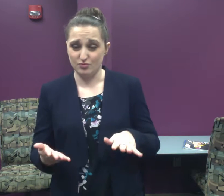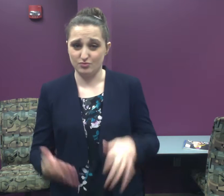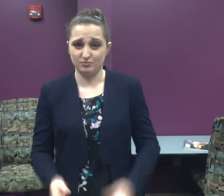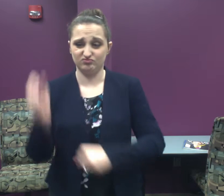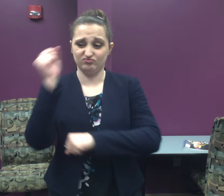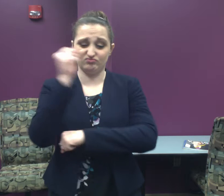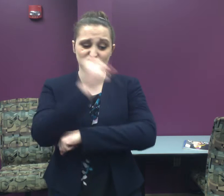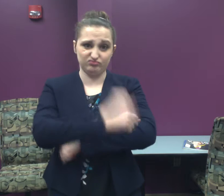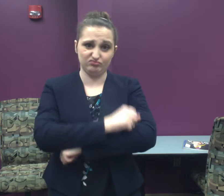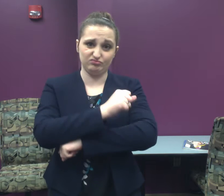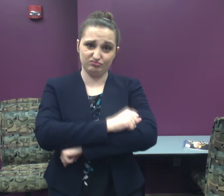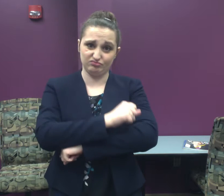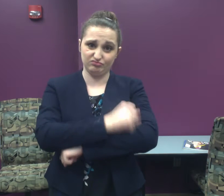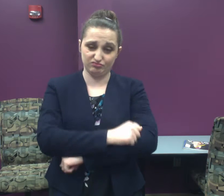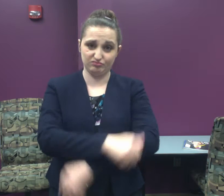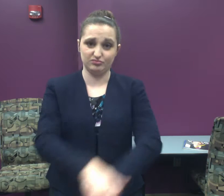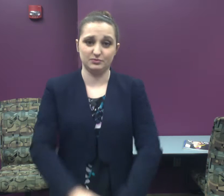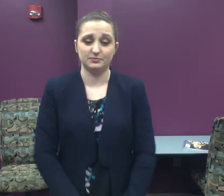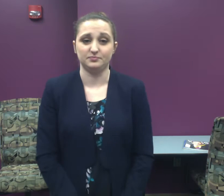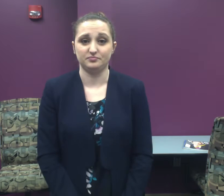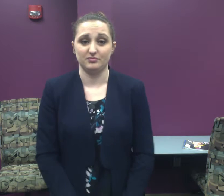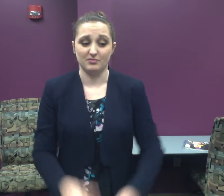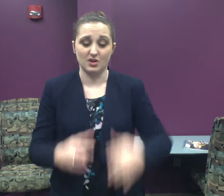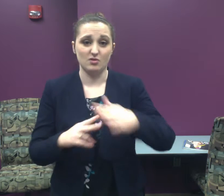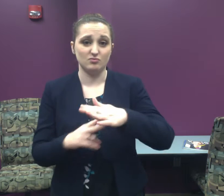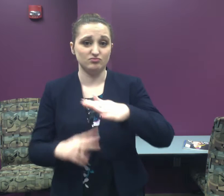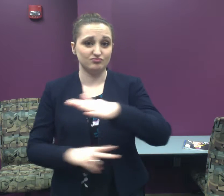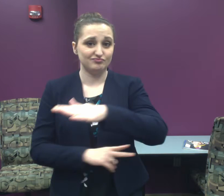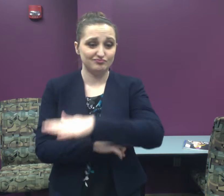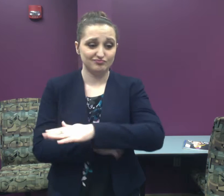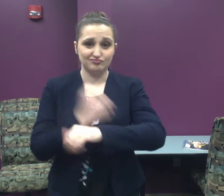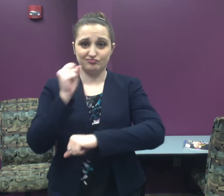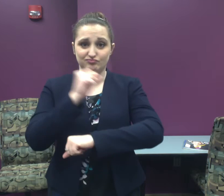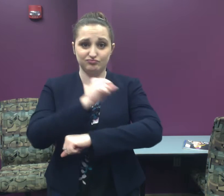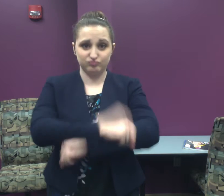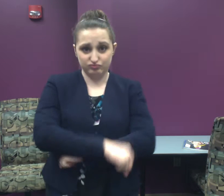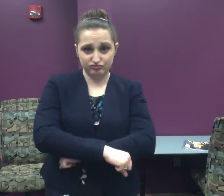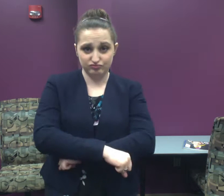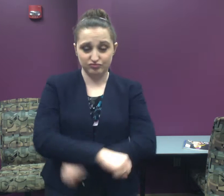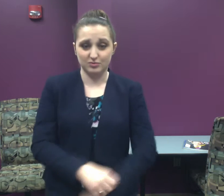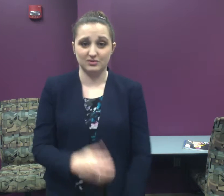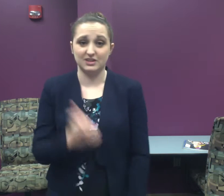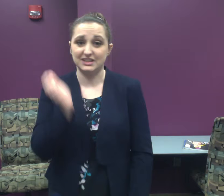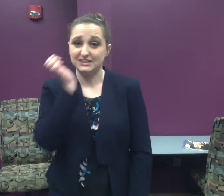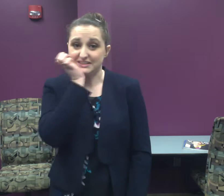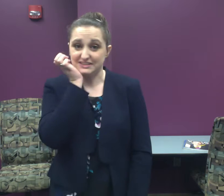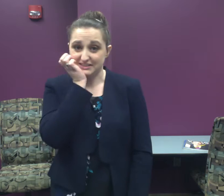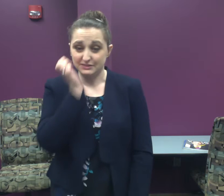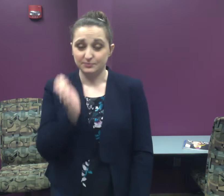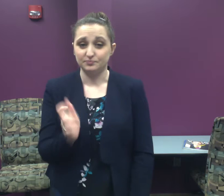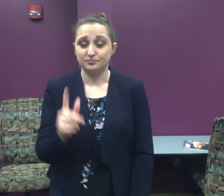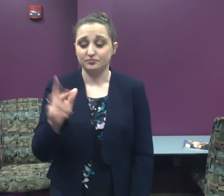137 tractors, 49,000 combines, 7 million horses, 17 million